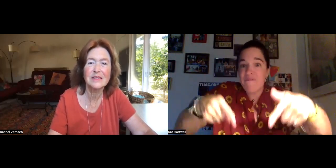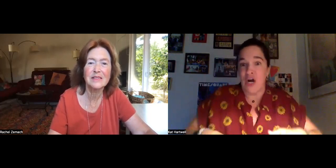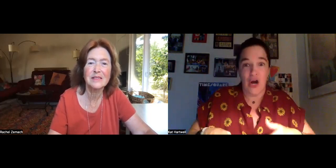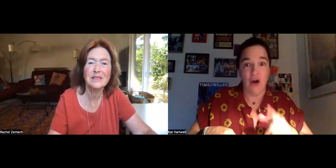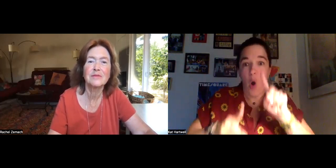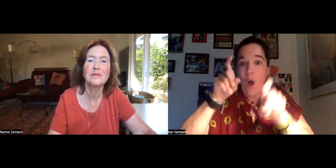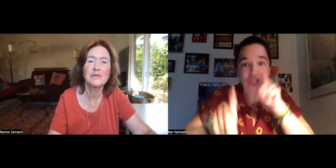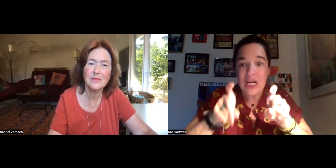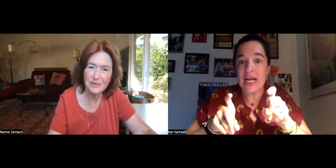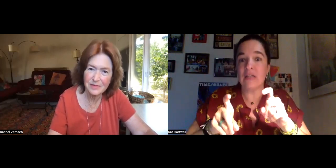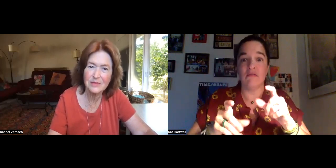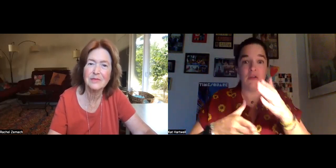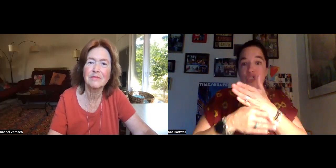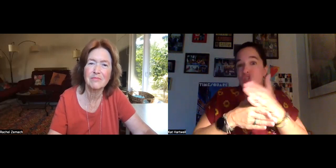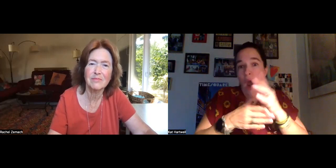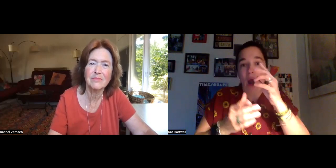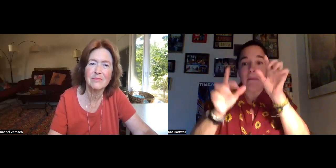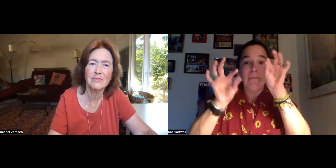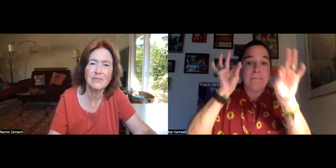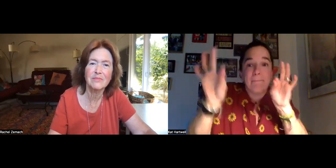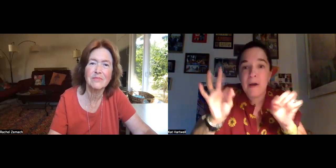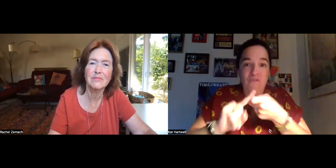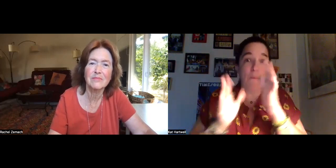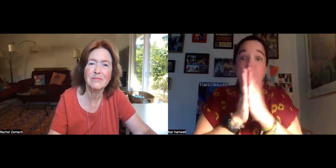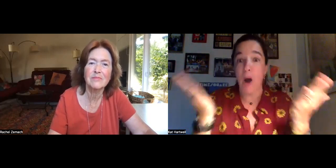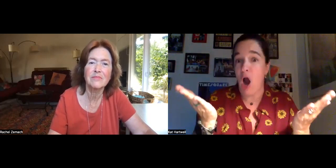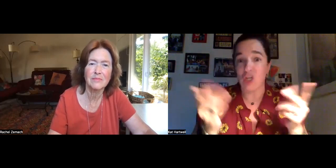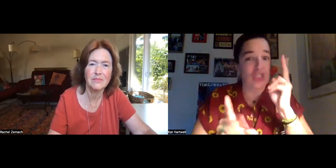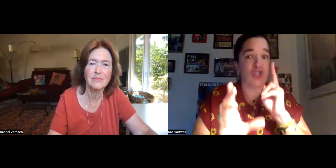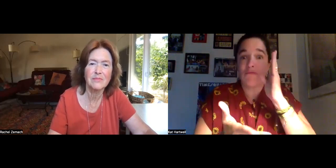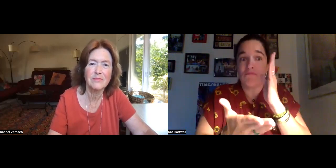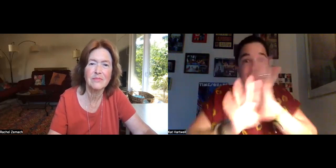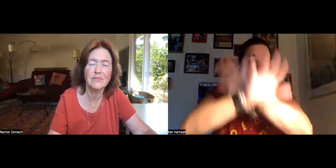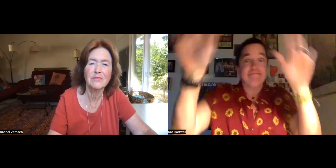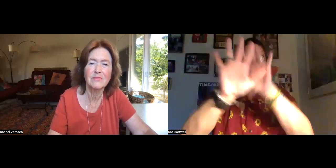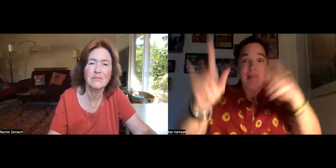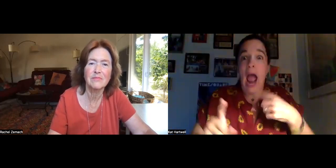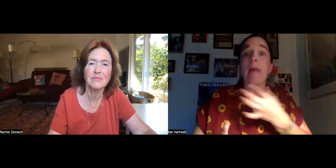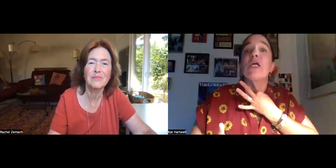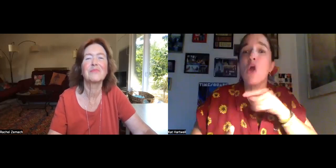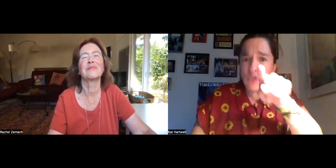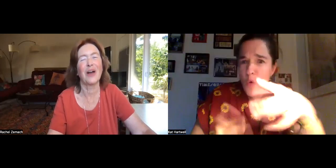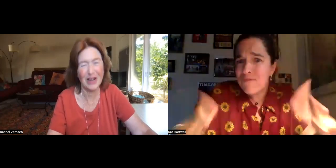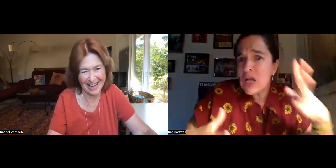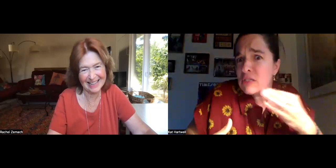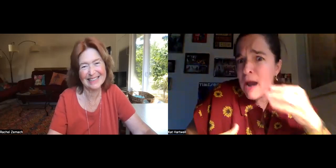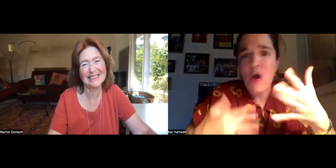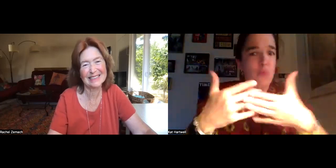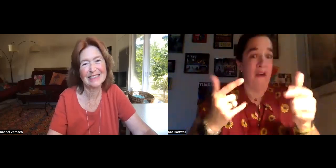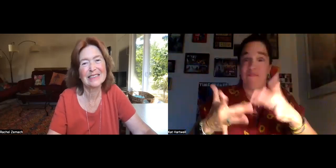whatever questions, sharing from the book. Just, I'm curious, you've been experienced, whatever,